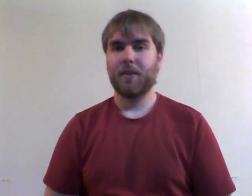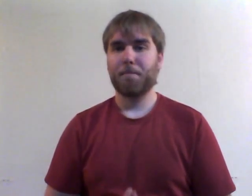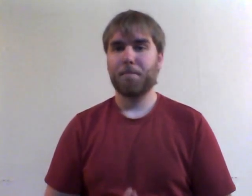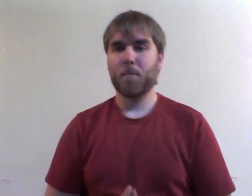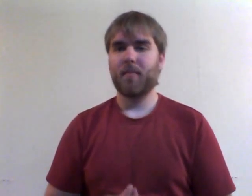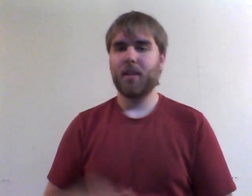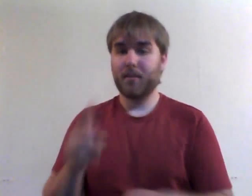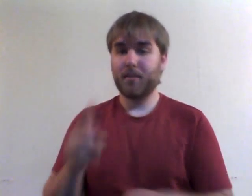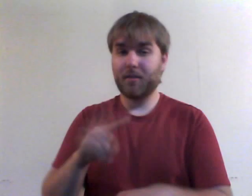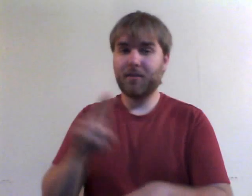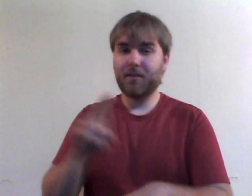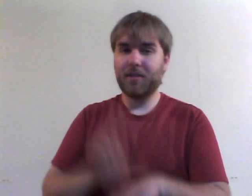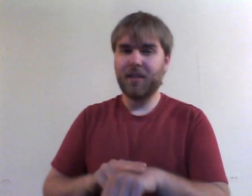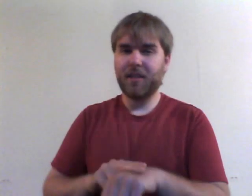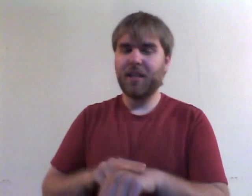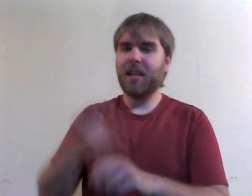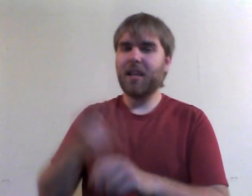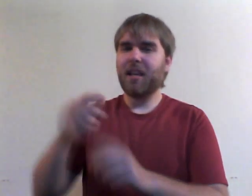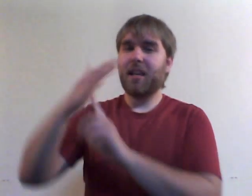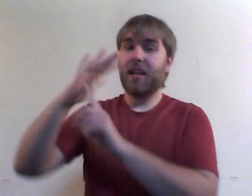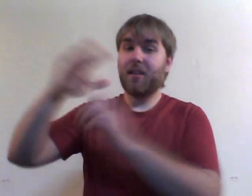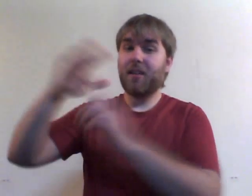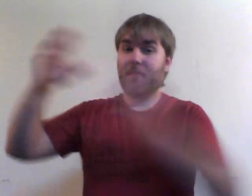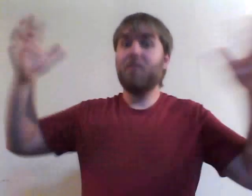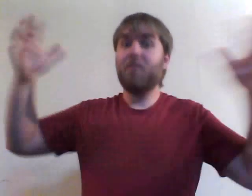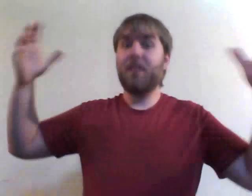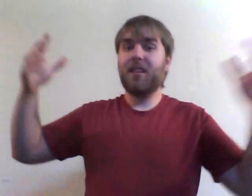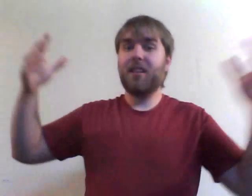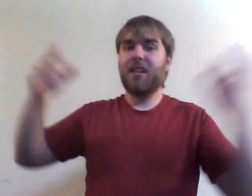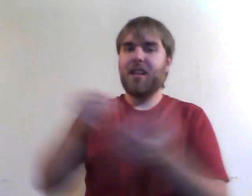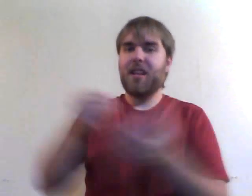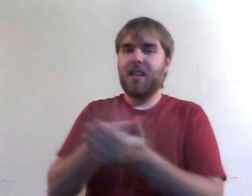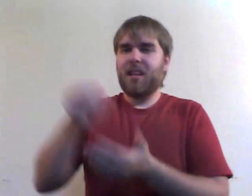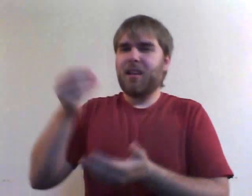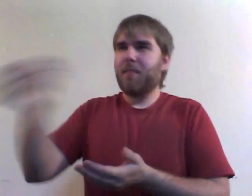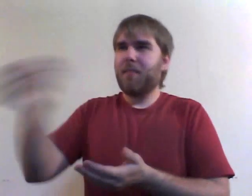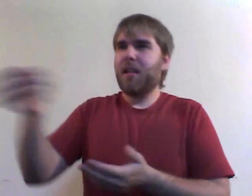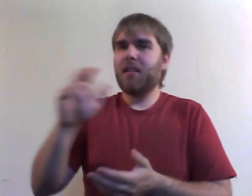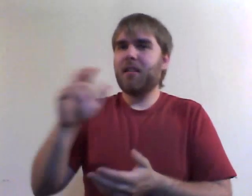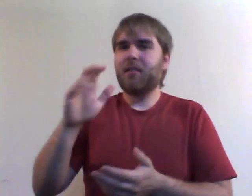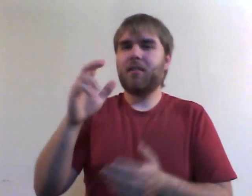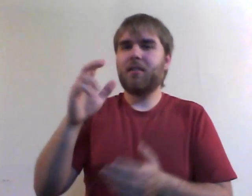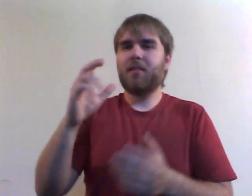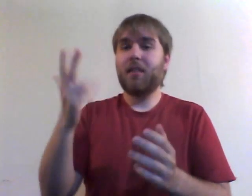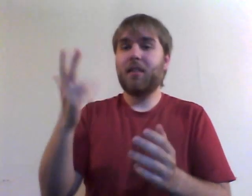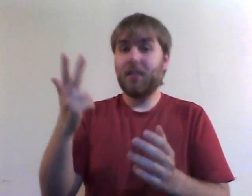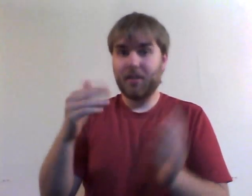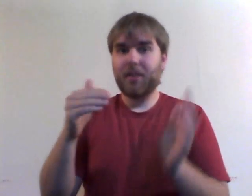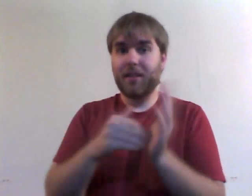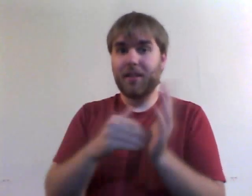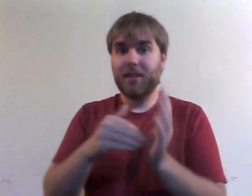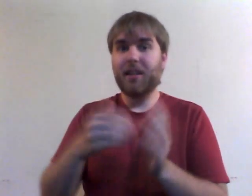helicopter does, except fly inverted, which is upside down. And now what I want to